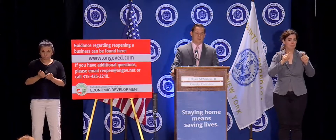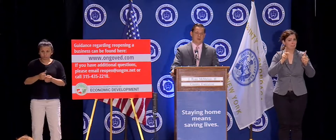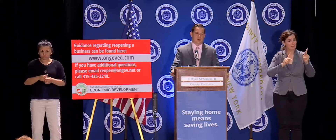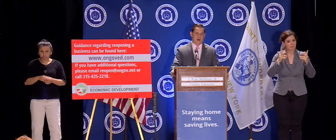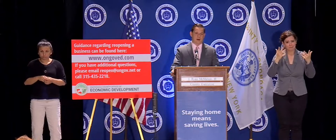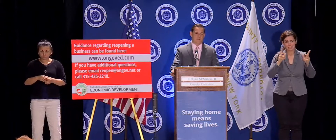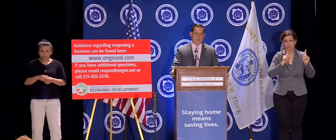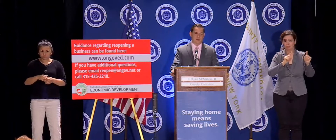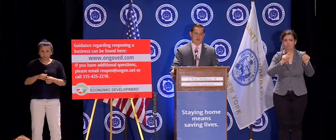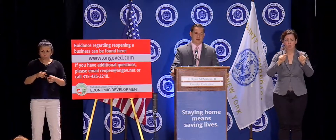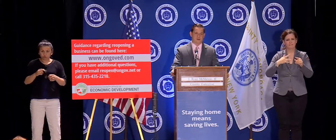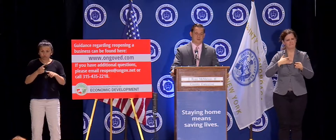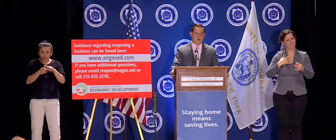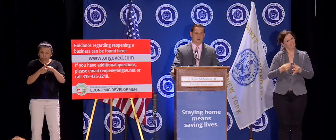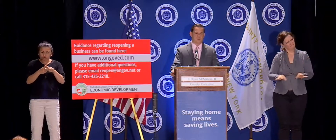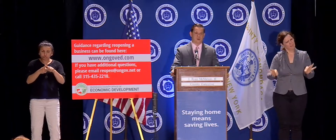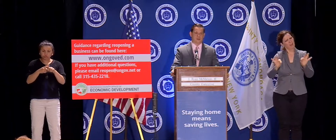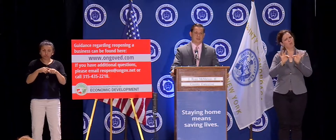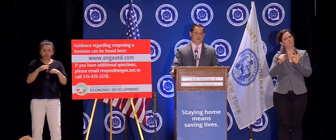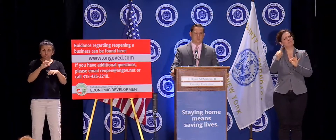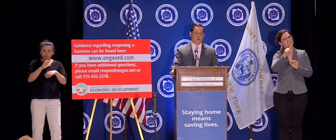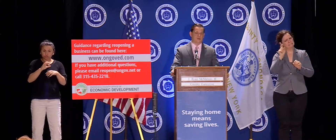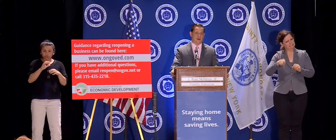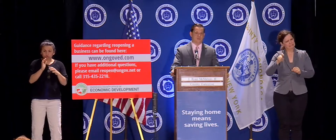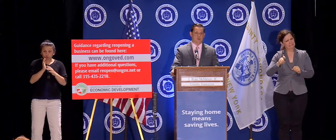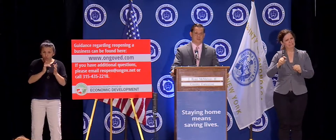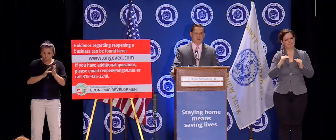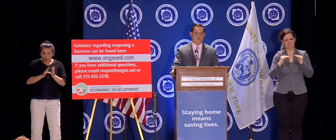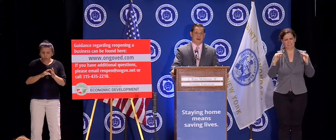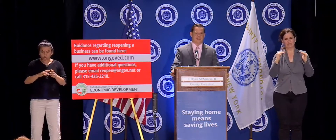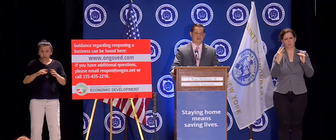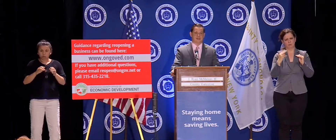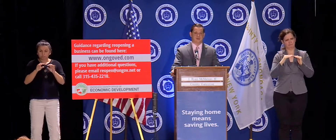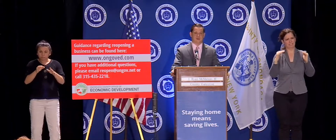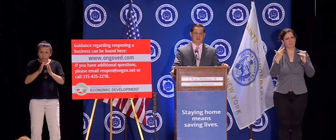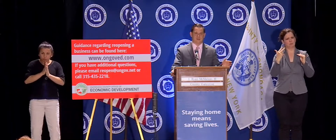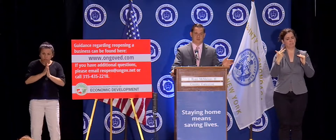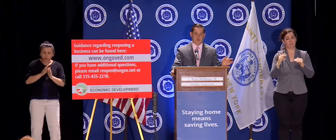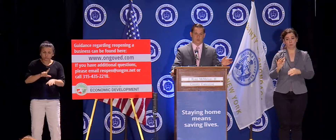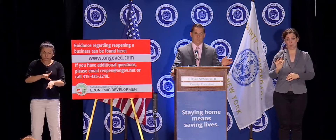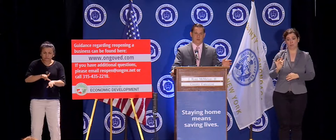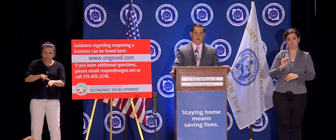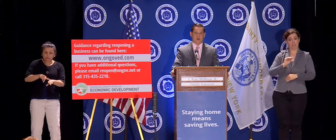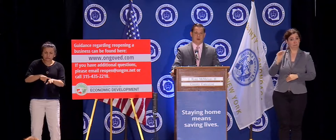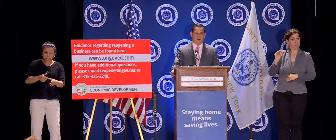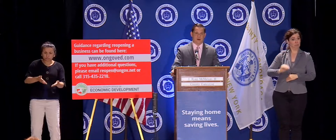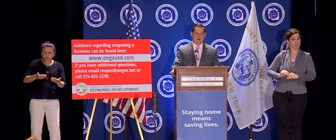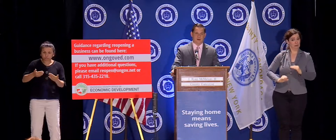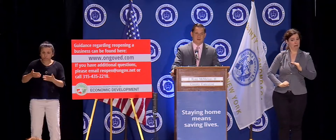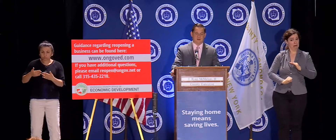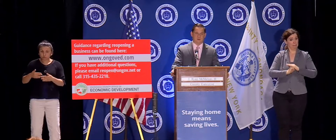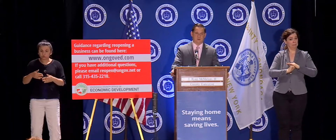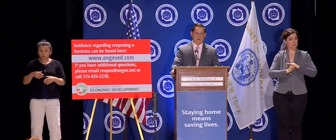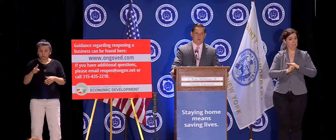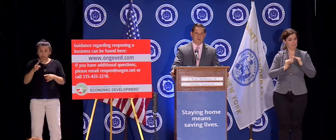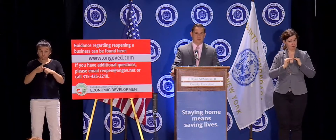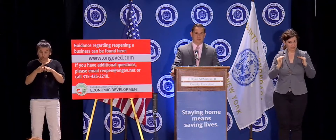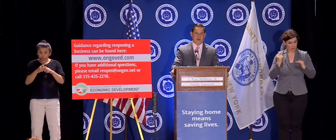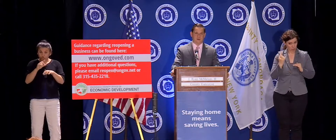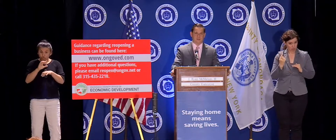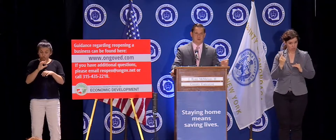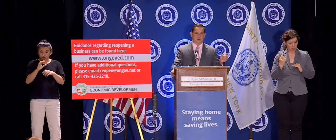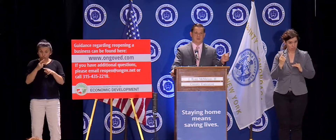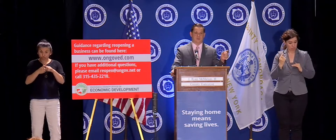this. And so certainly 25% capacity in phase 2 with